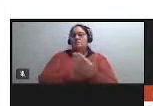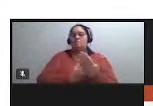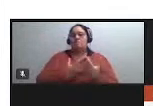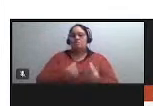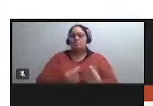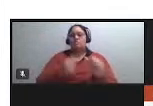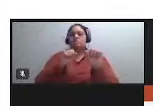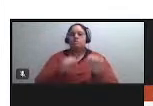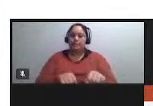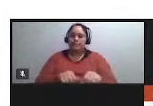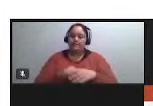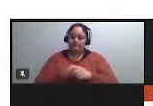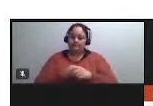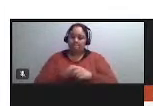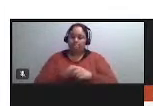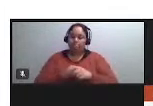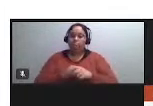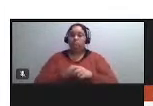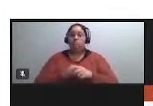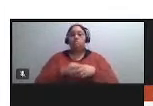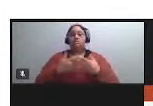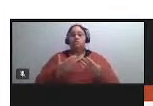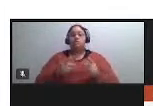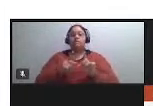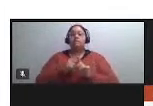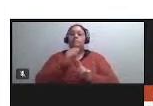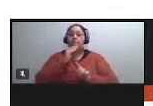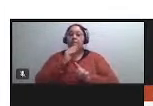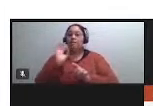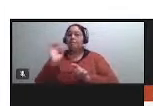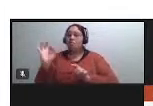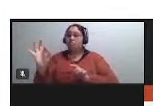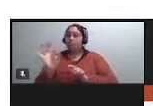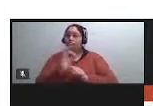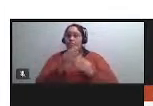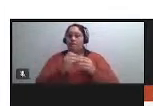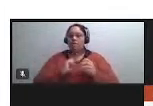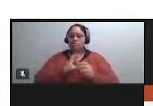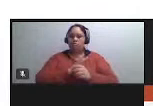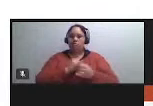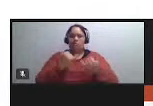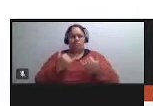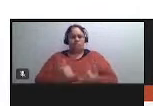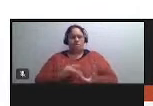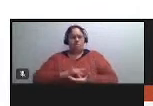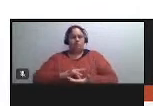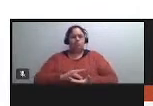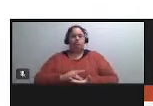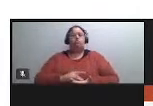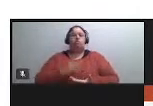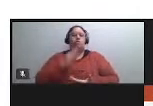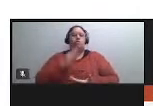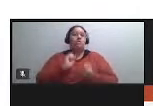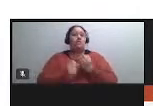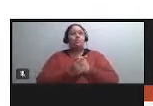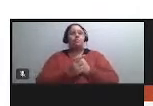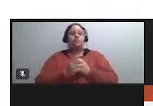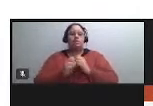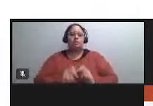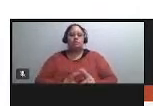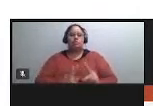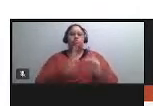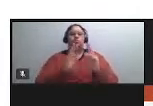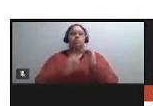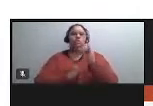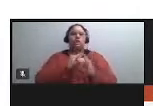also delivered, which then puts also those members and staff now in a position to, when an opportunity arises for